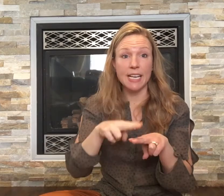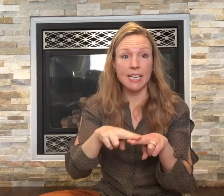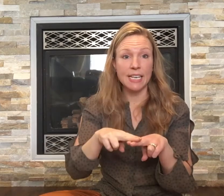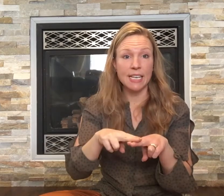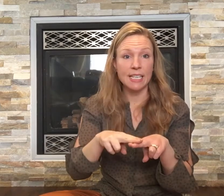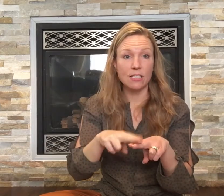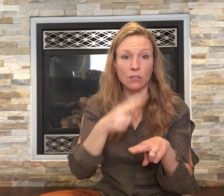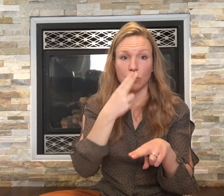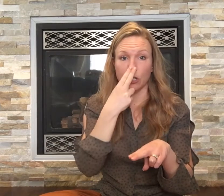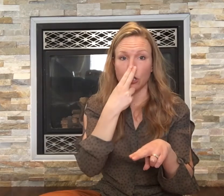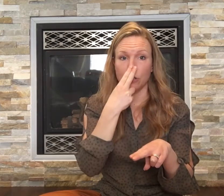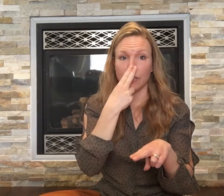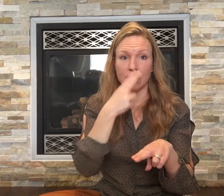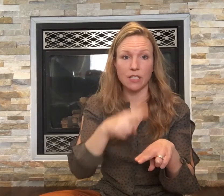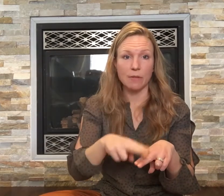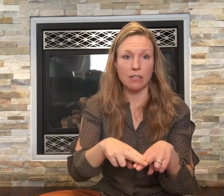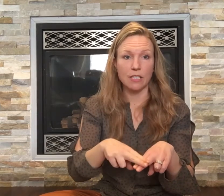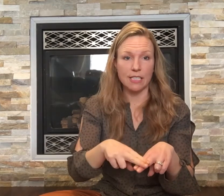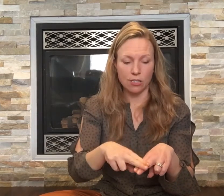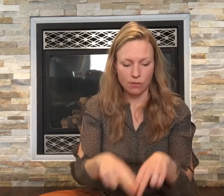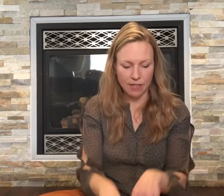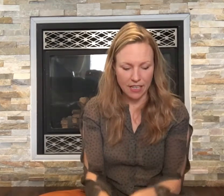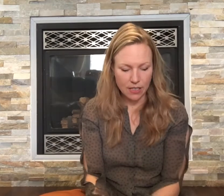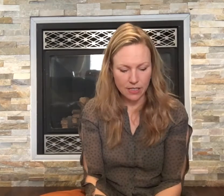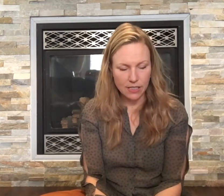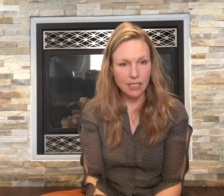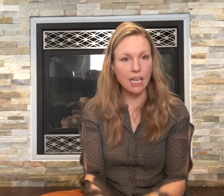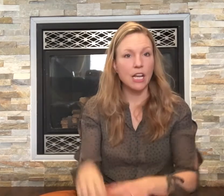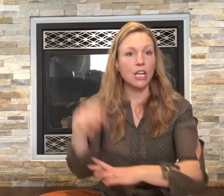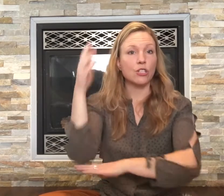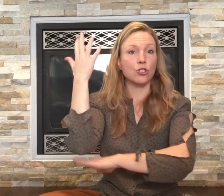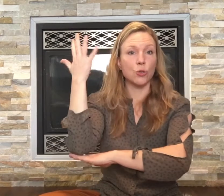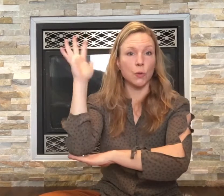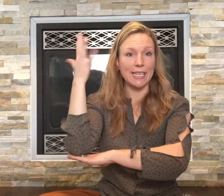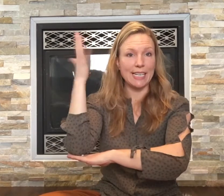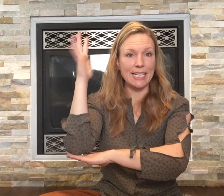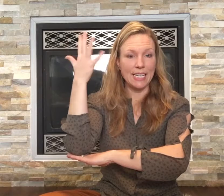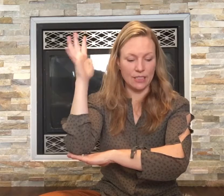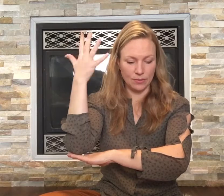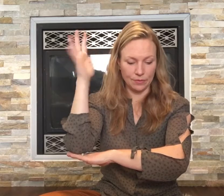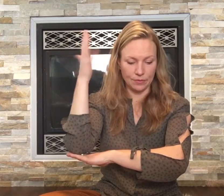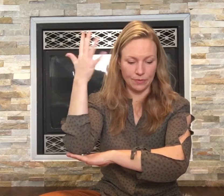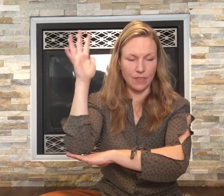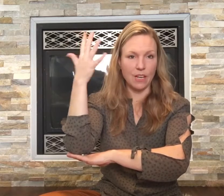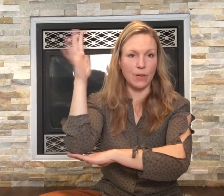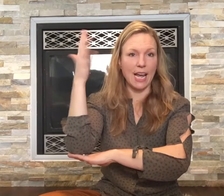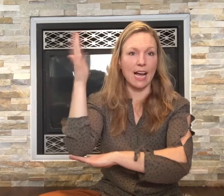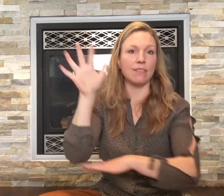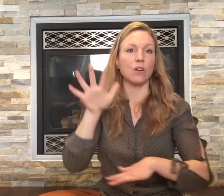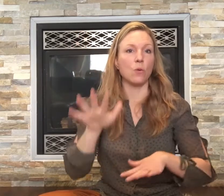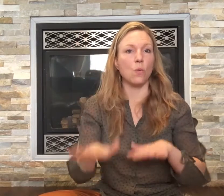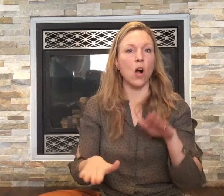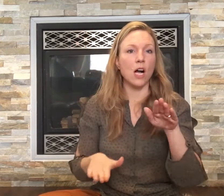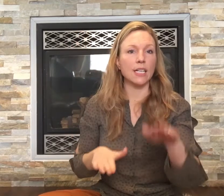fun, so your 2 fingers come down to these 2 fingers. Tree, then we have walk,